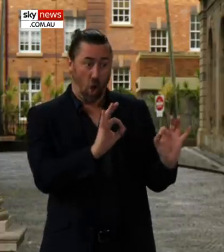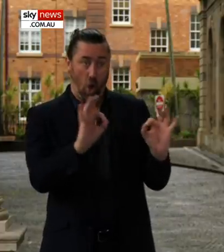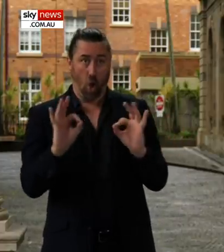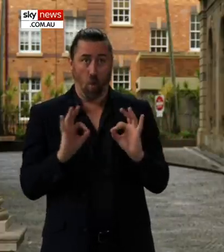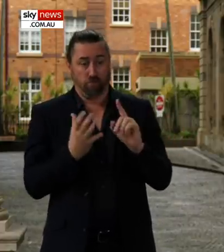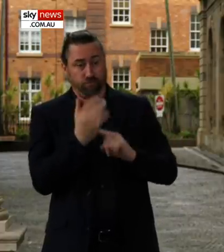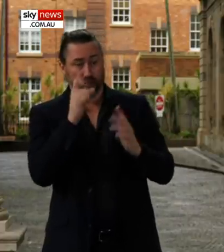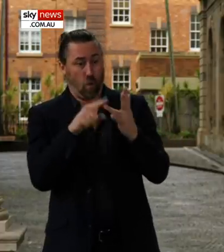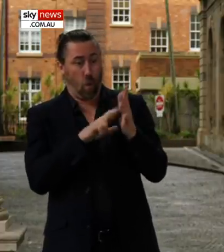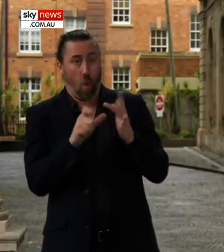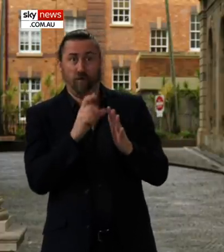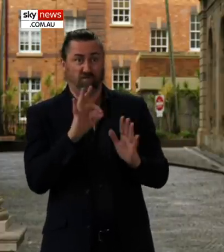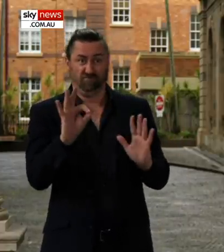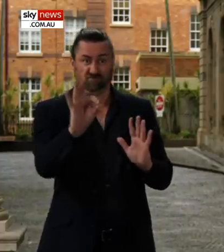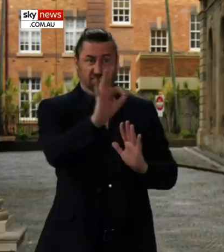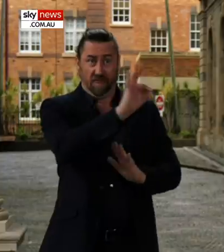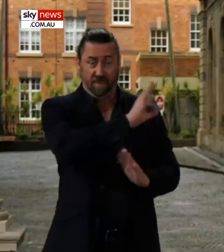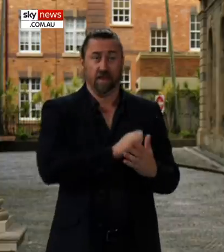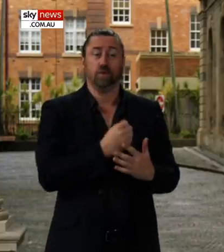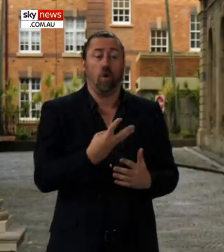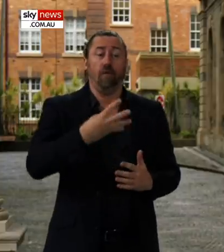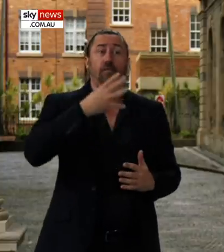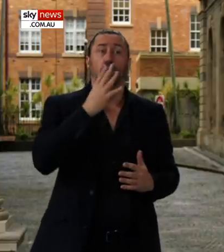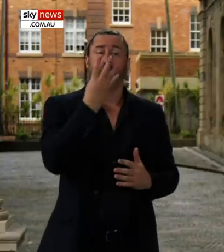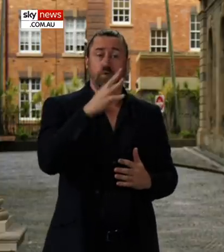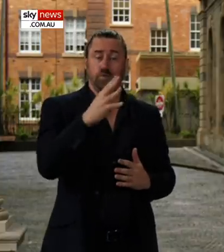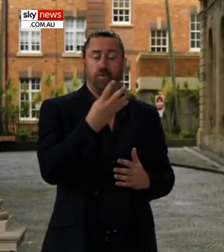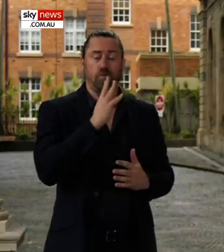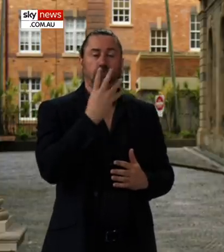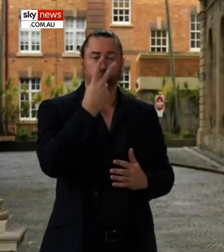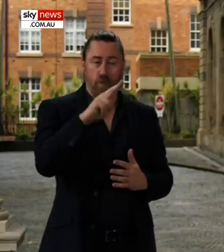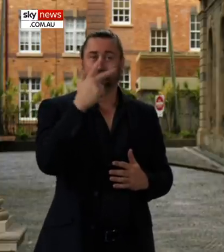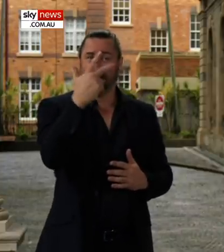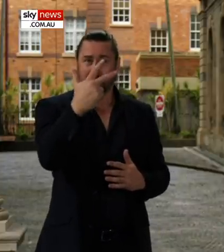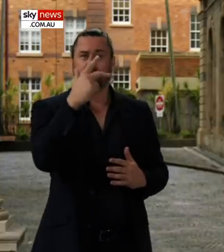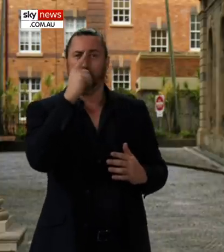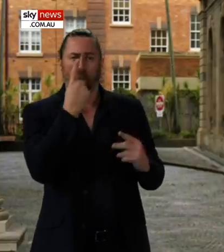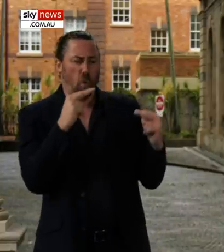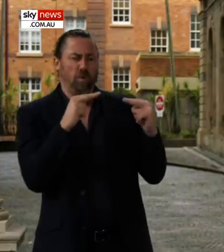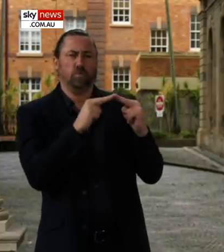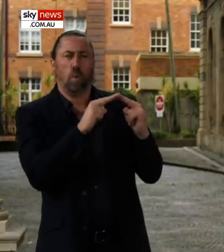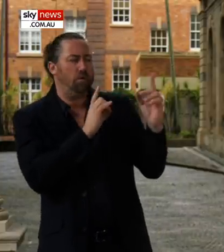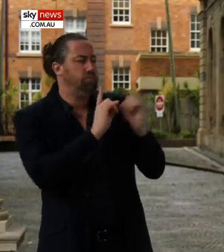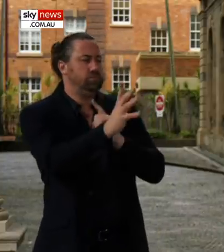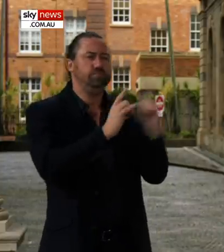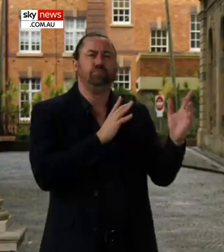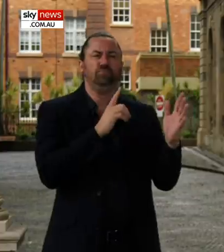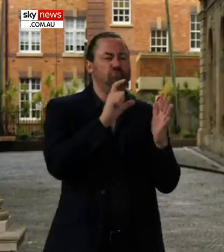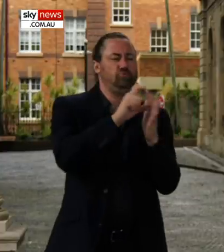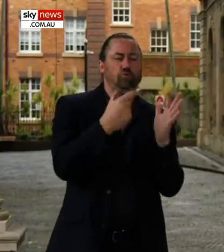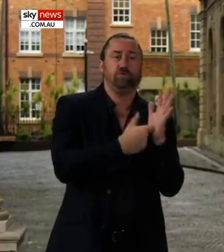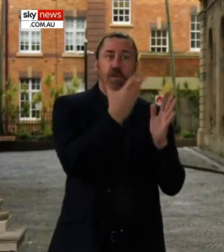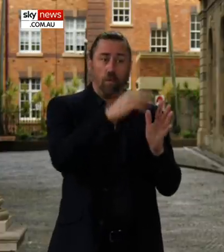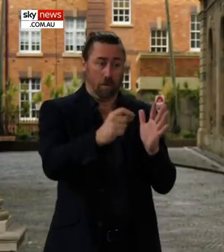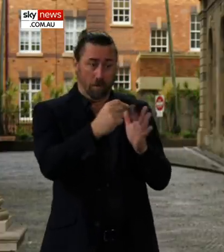far. And of those, so we've had 428 close contacts of the PA doctor. The results we